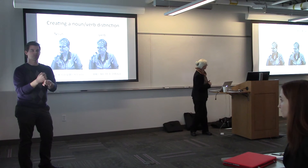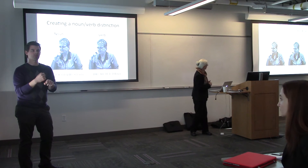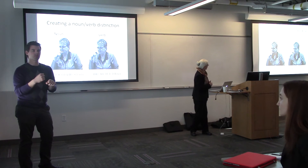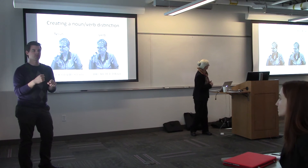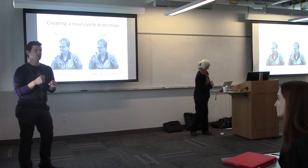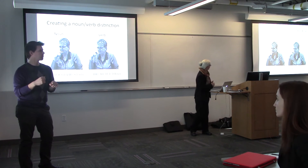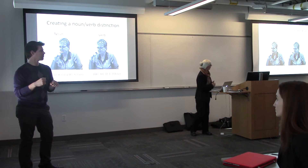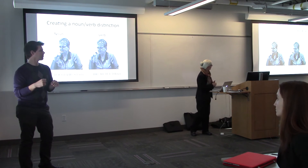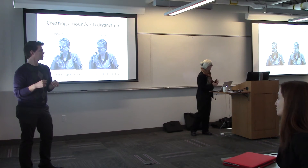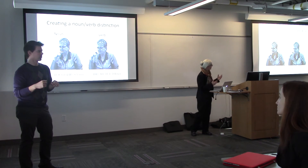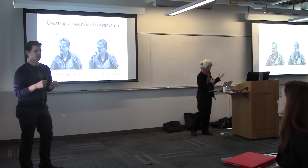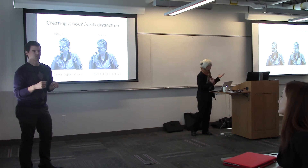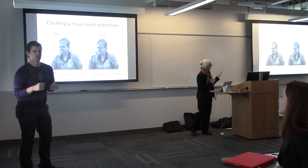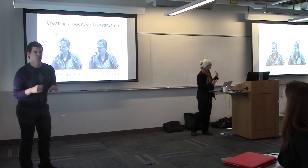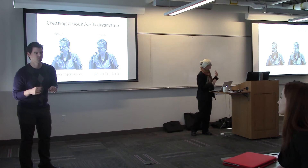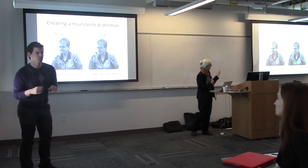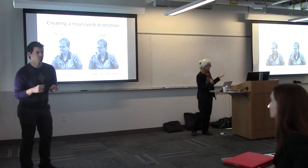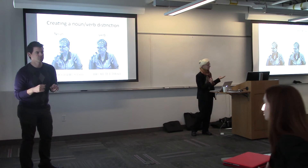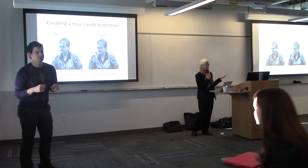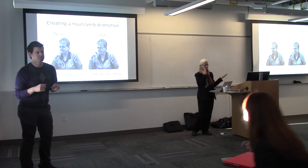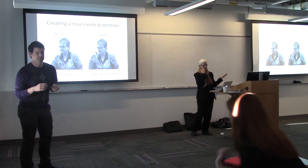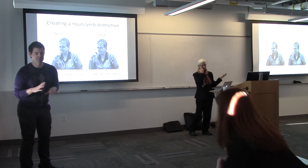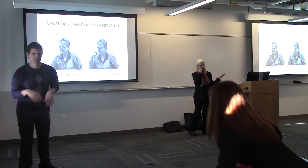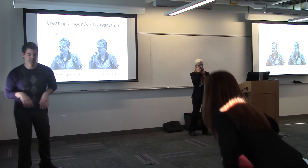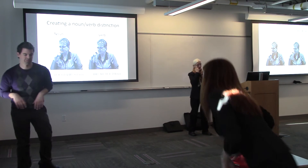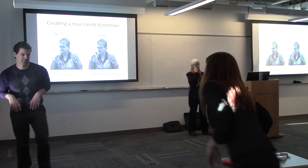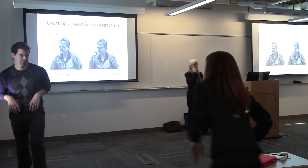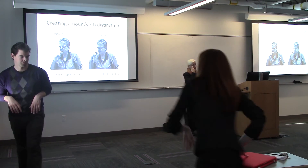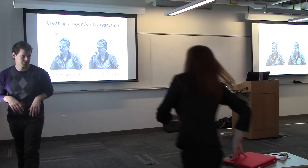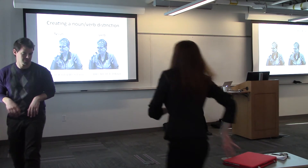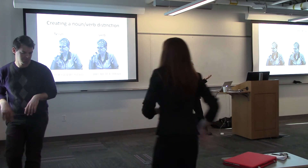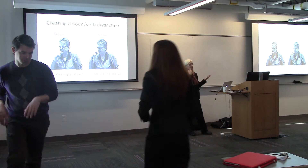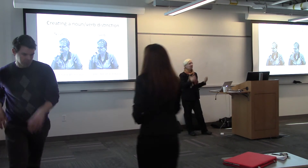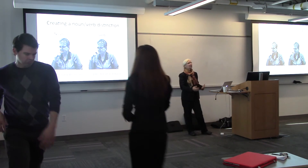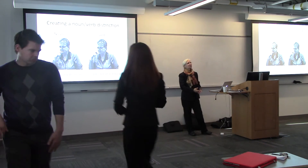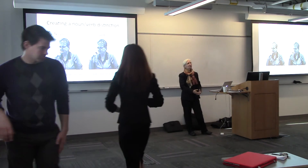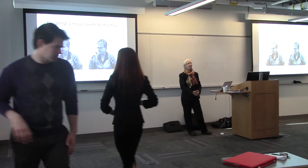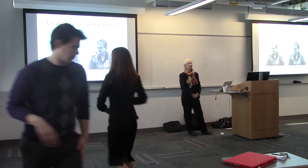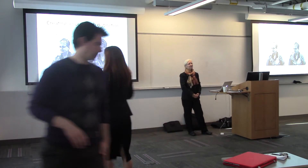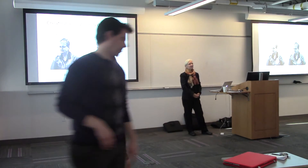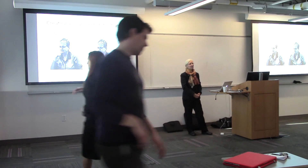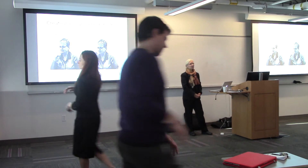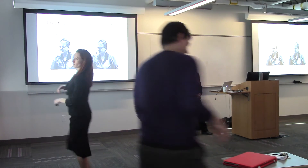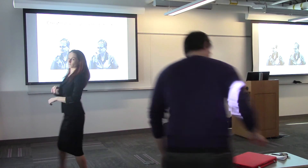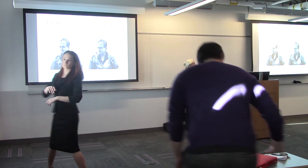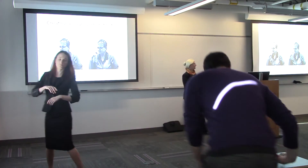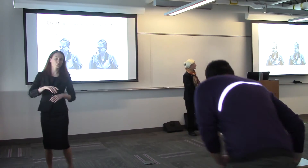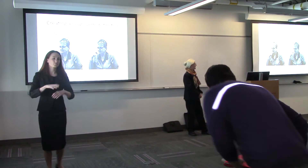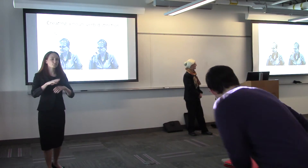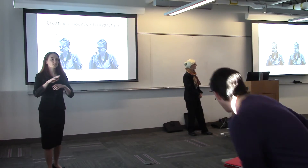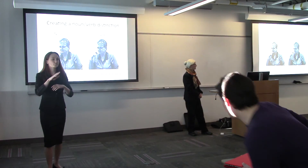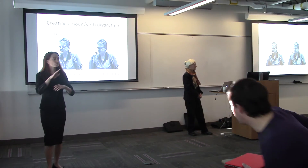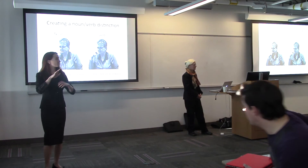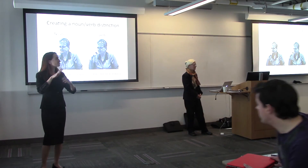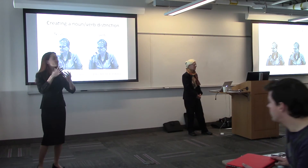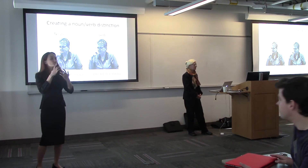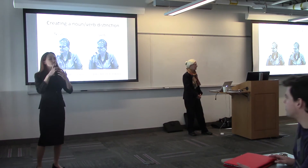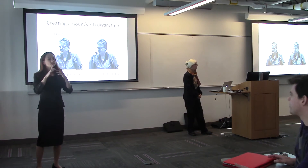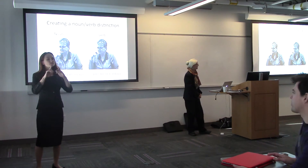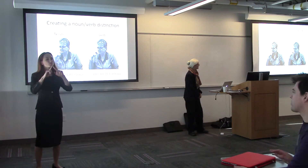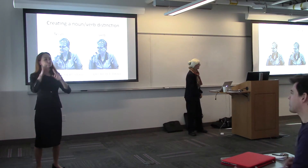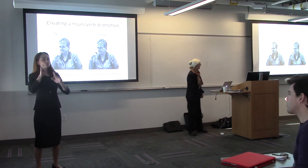And sometimes the object and handling handshakes actually show a distinction between a noun and a